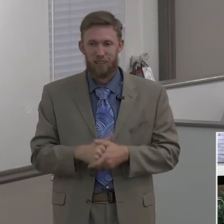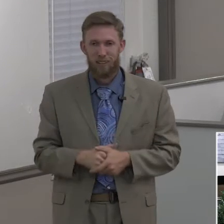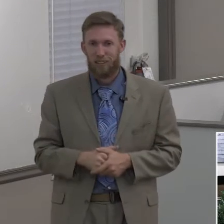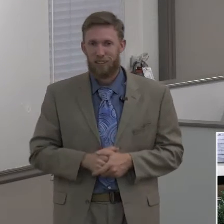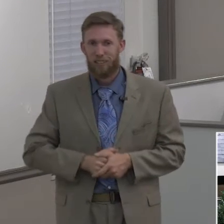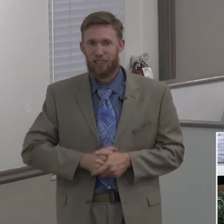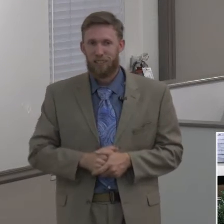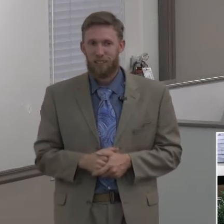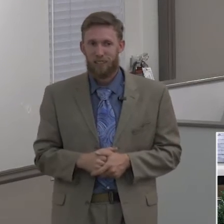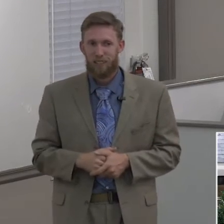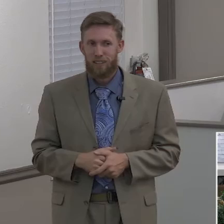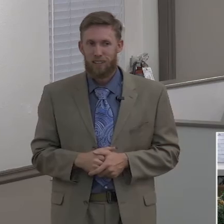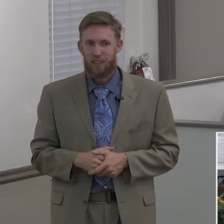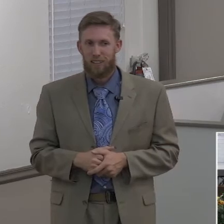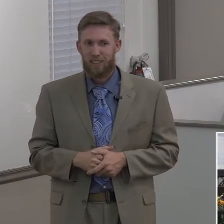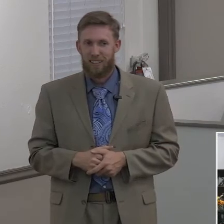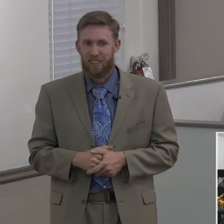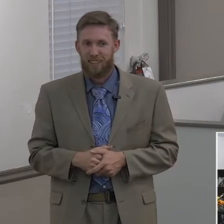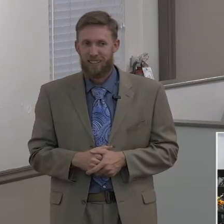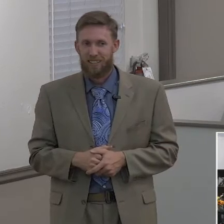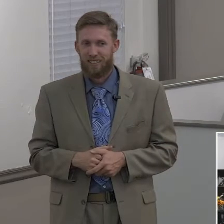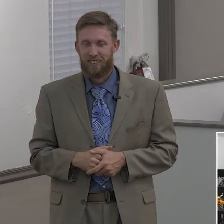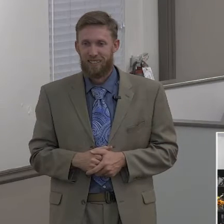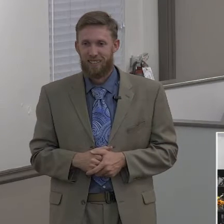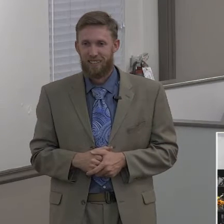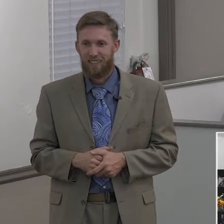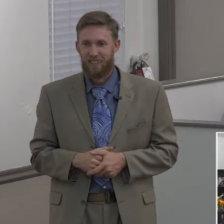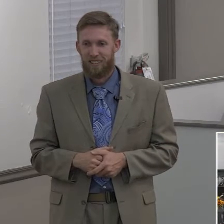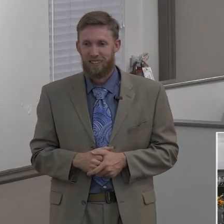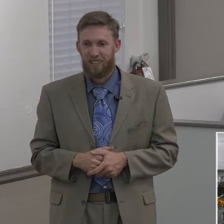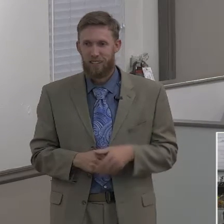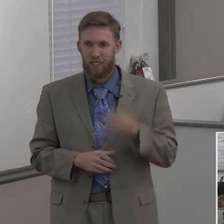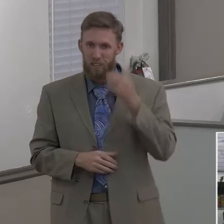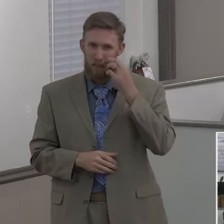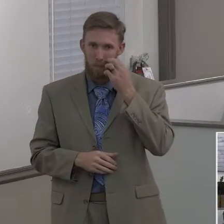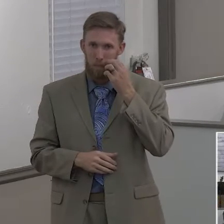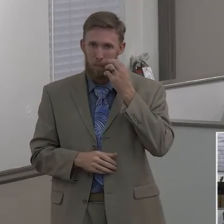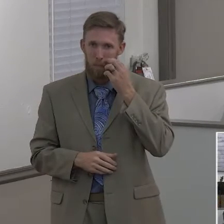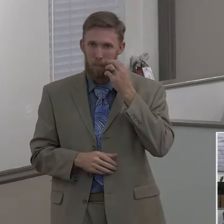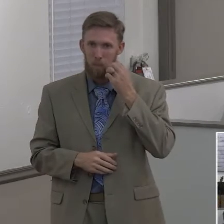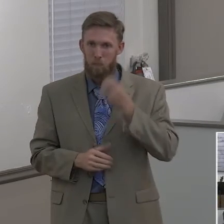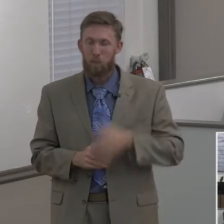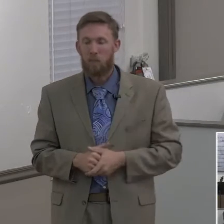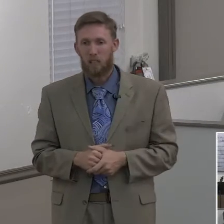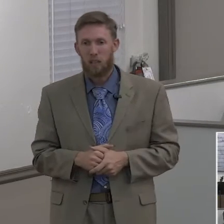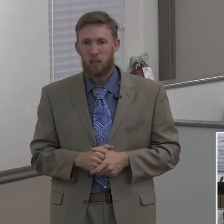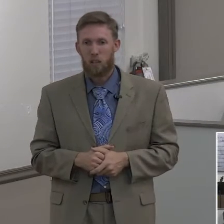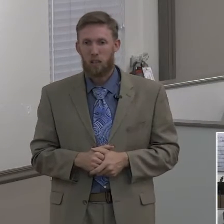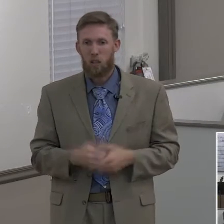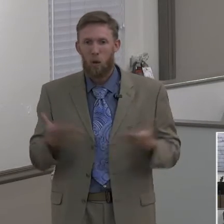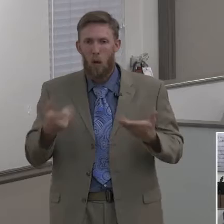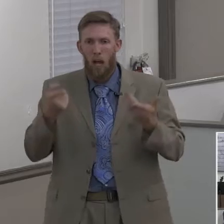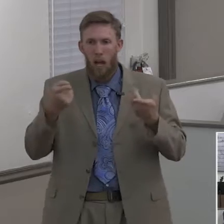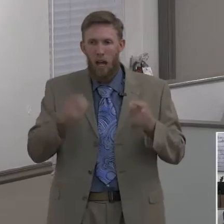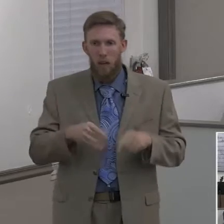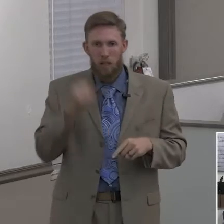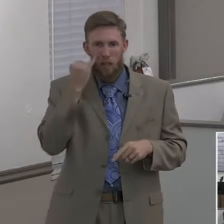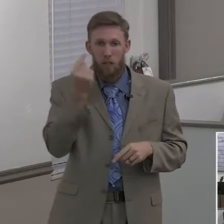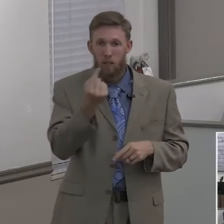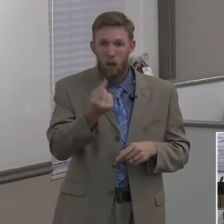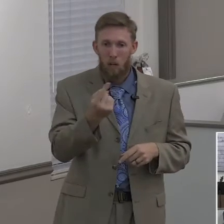Hey, both sides of the fence, brother. You know, so what happens when someone or something fails to meet your